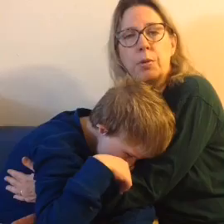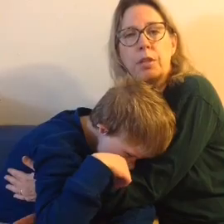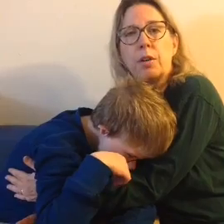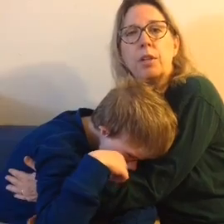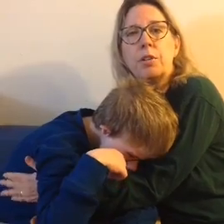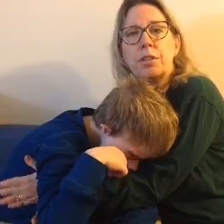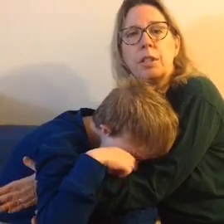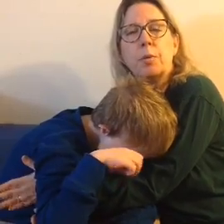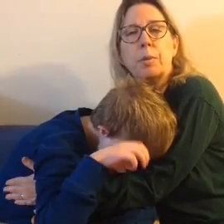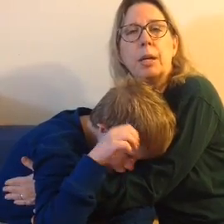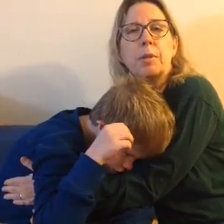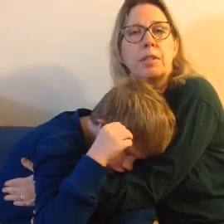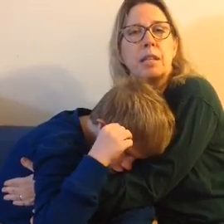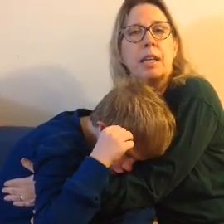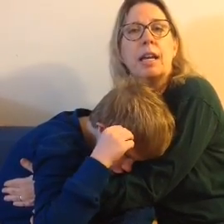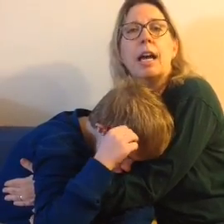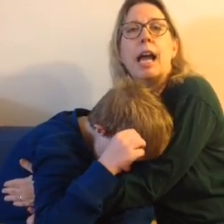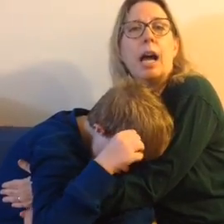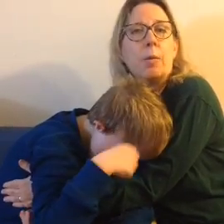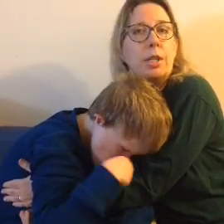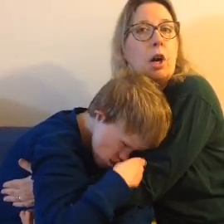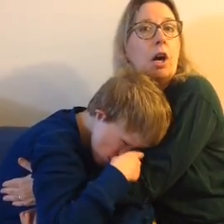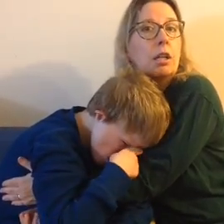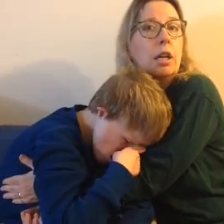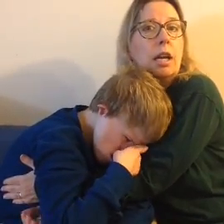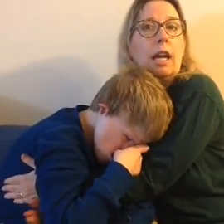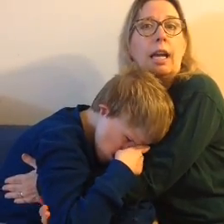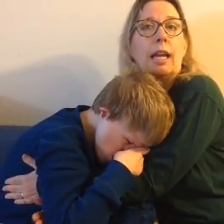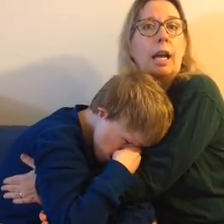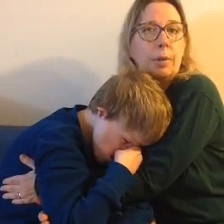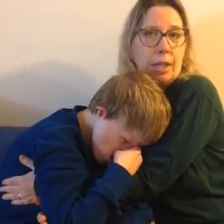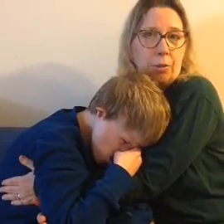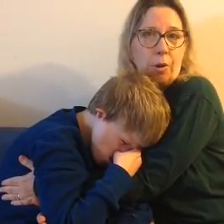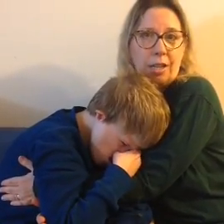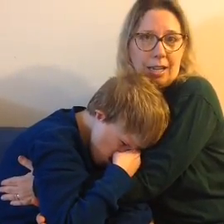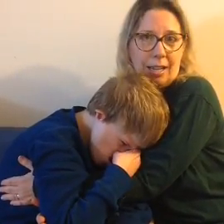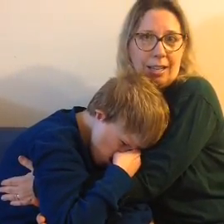that are interested will be able to see how we talk and how we get through our day.